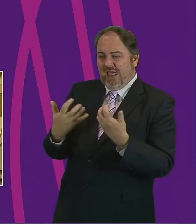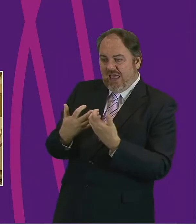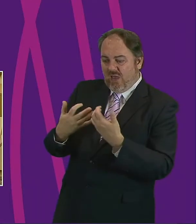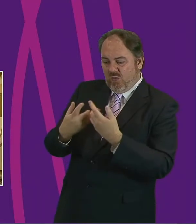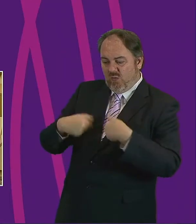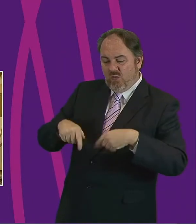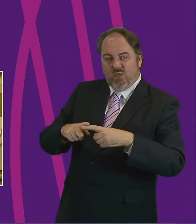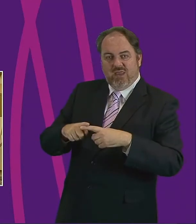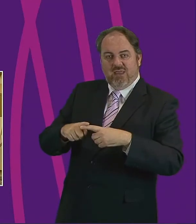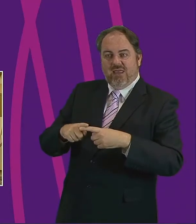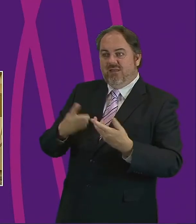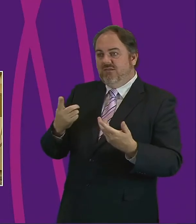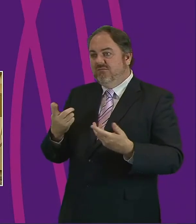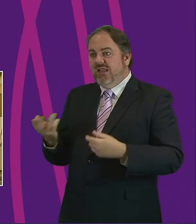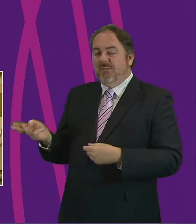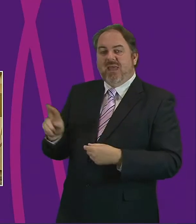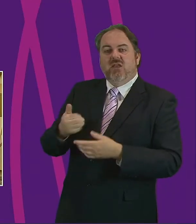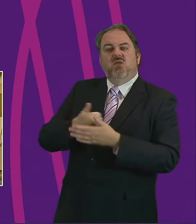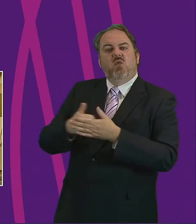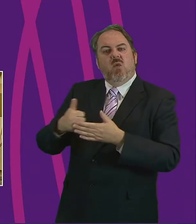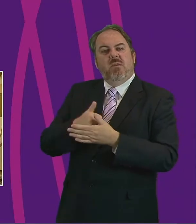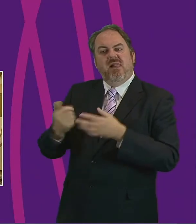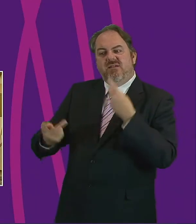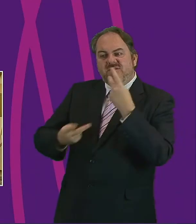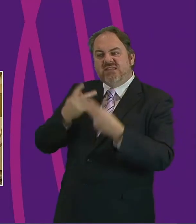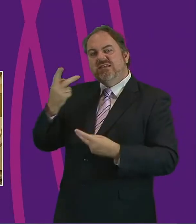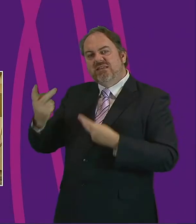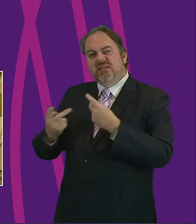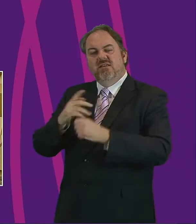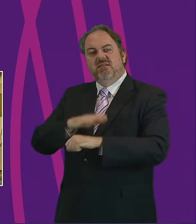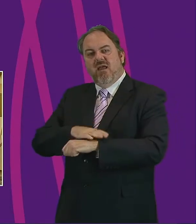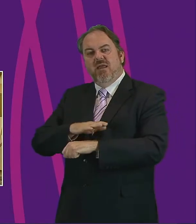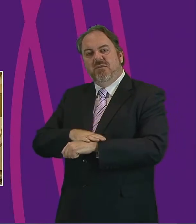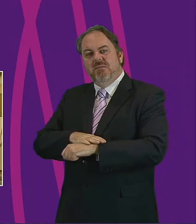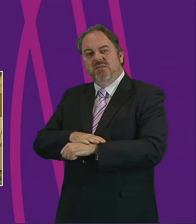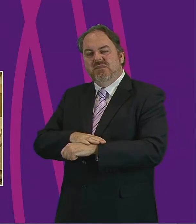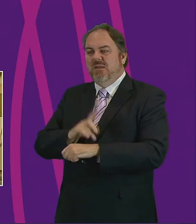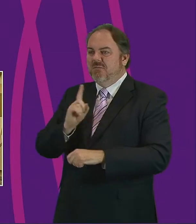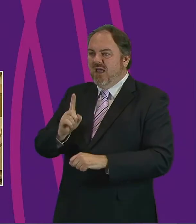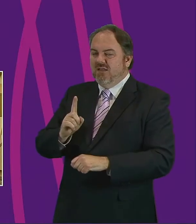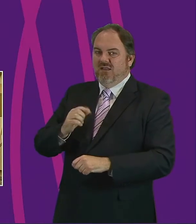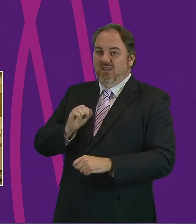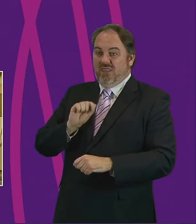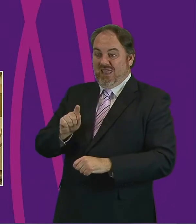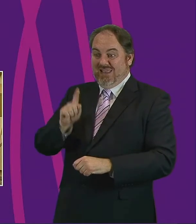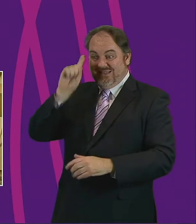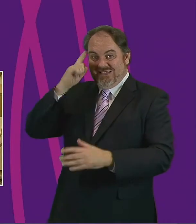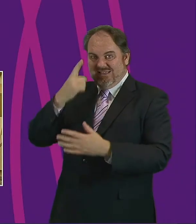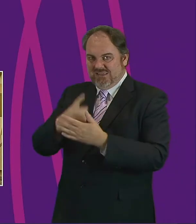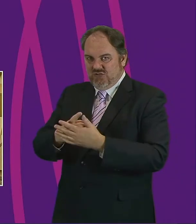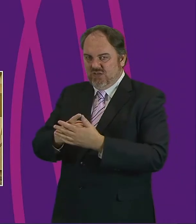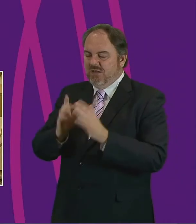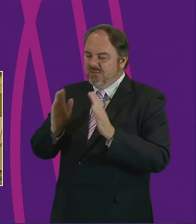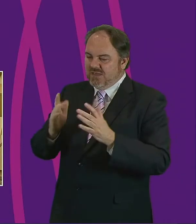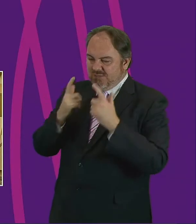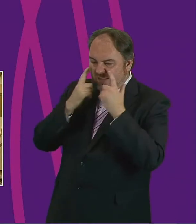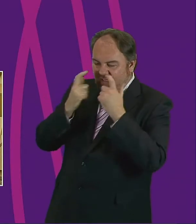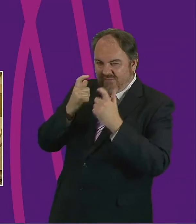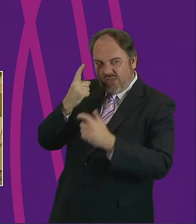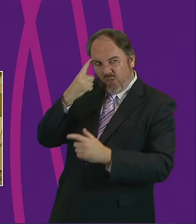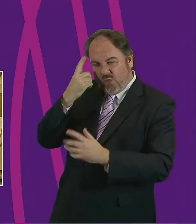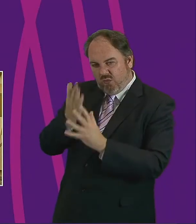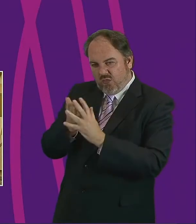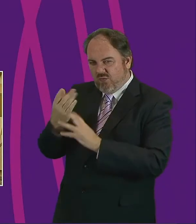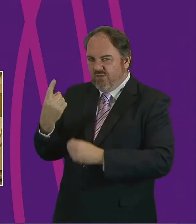which normal visiting can be resumed in care homes, but it is a decision that has to be based on the most careful consideration and thought. But on